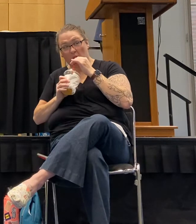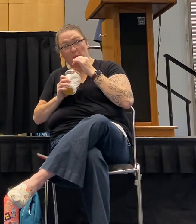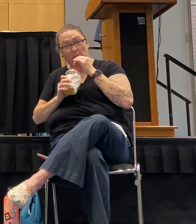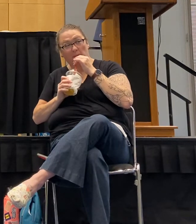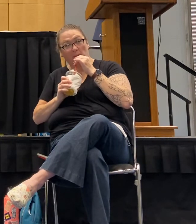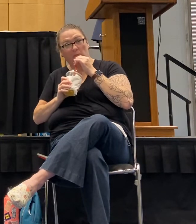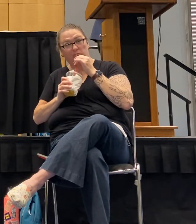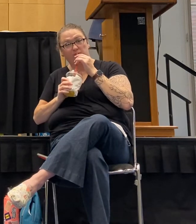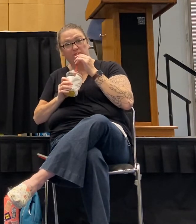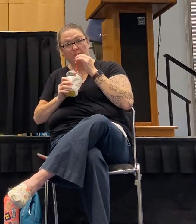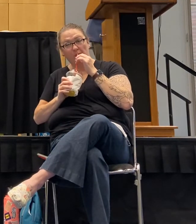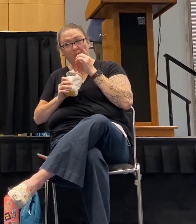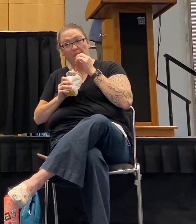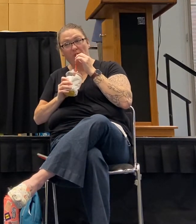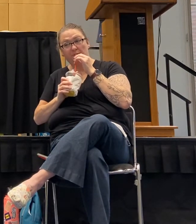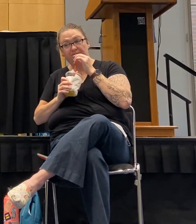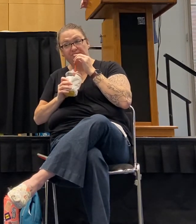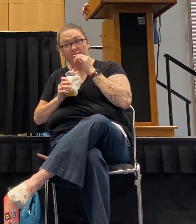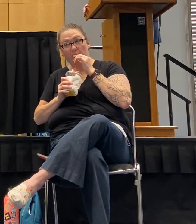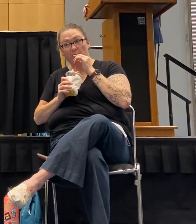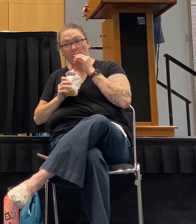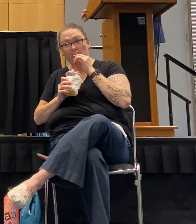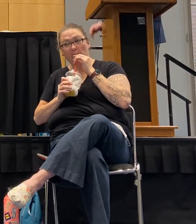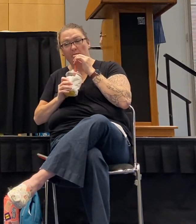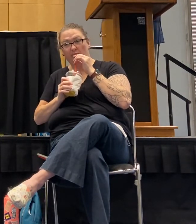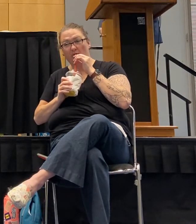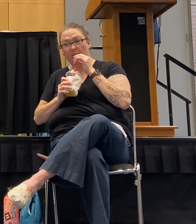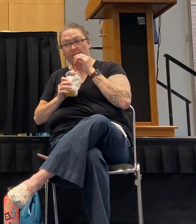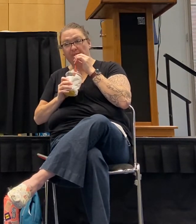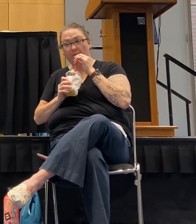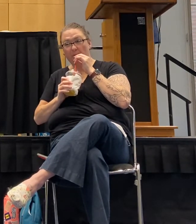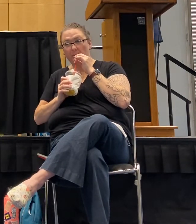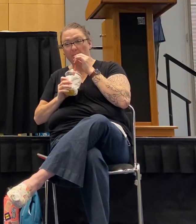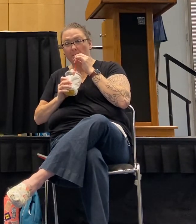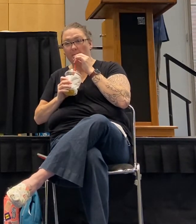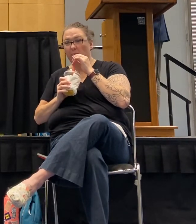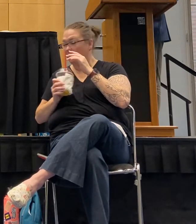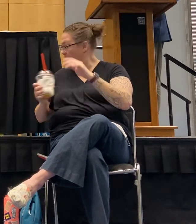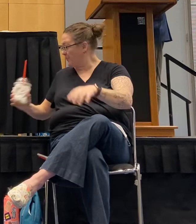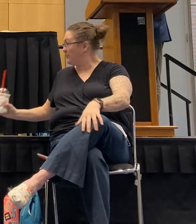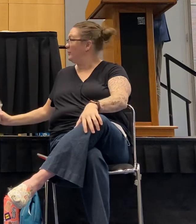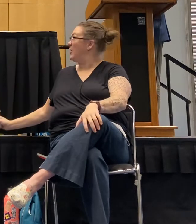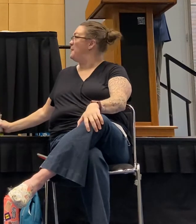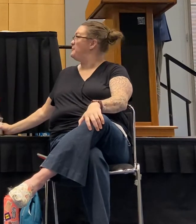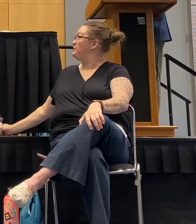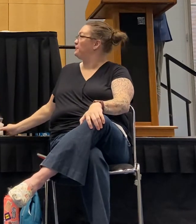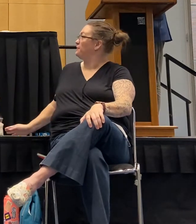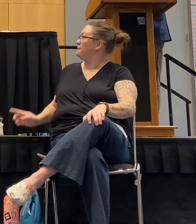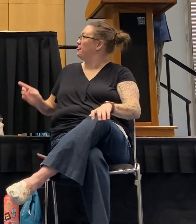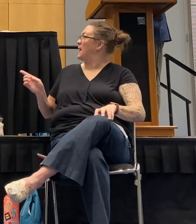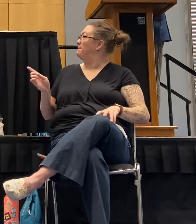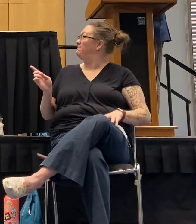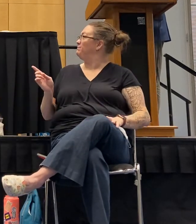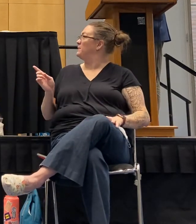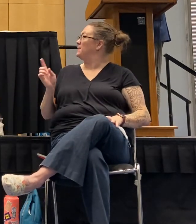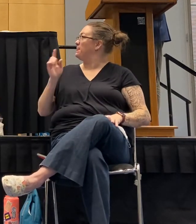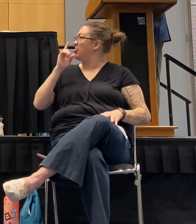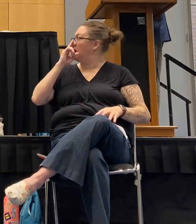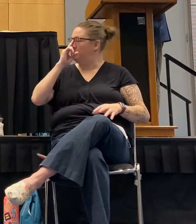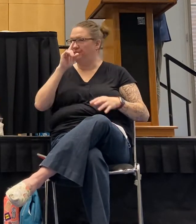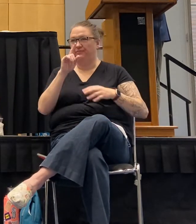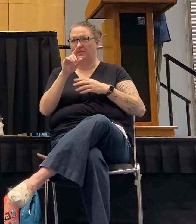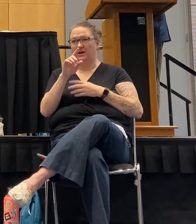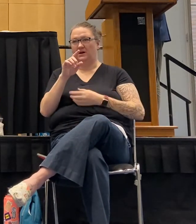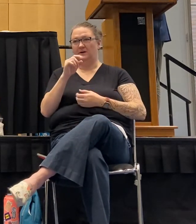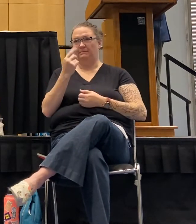that integration into the software? I'll just comment on the IT support. So there's a Teradata integration and the